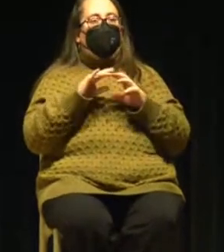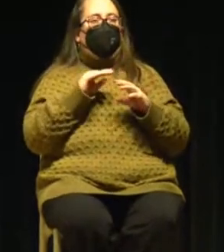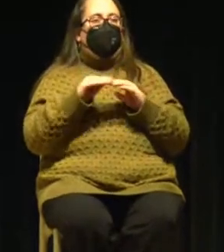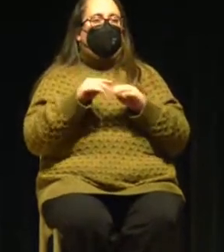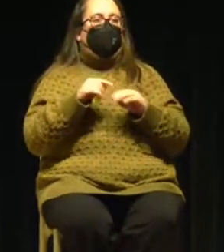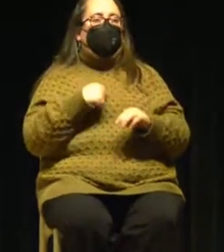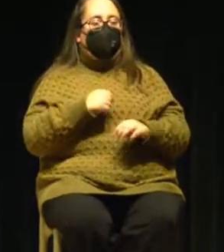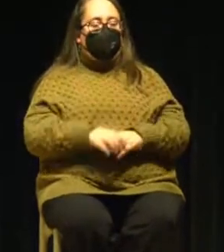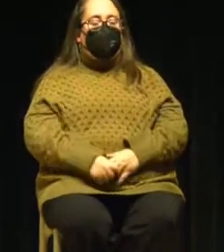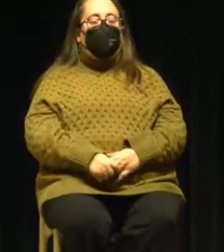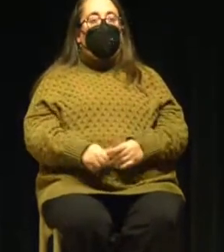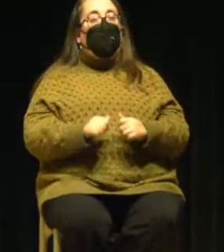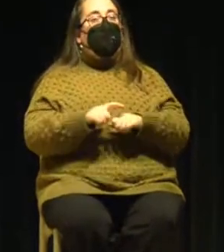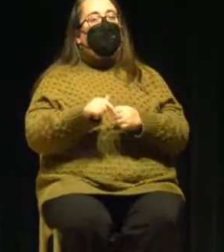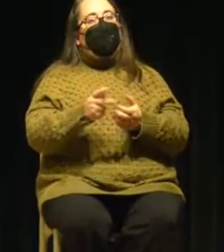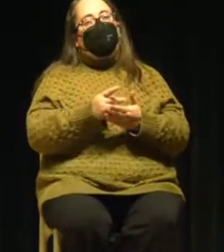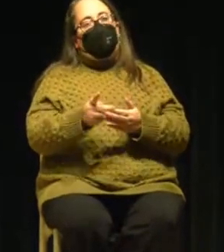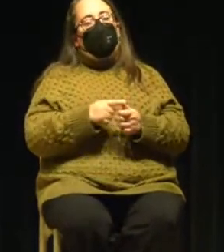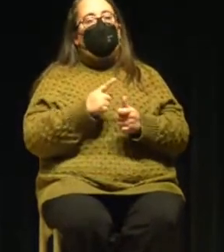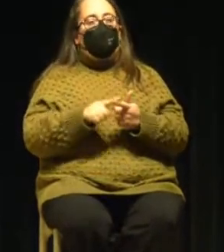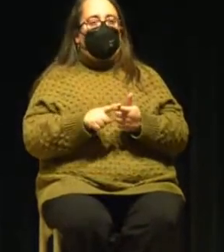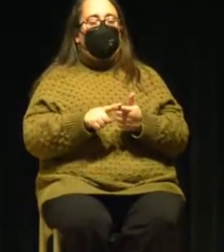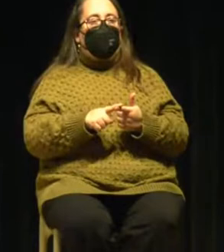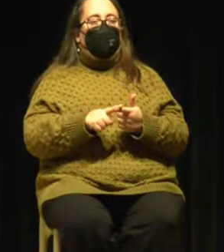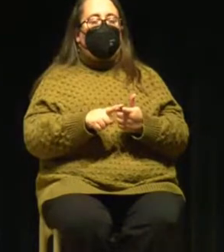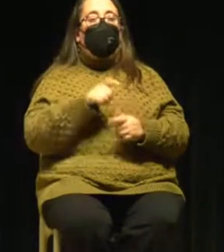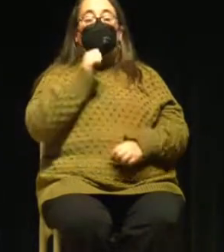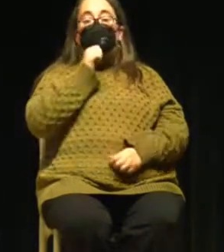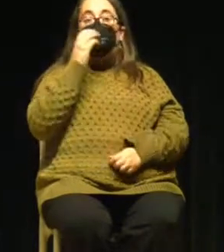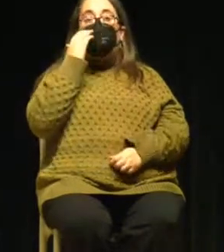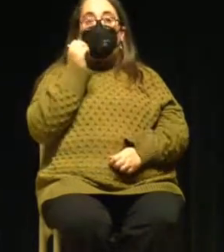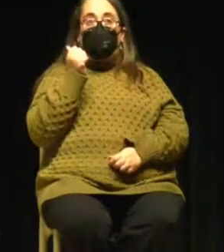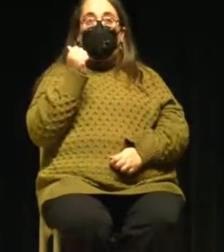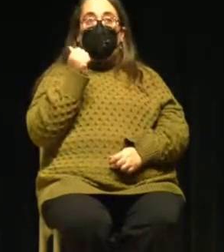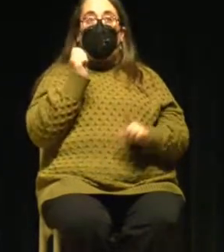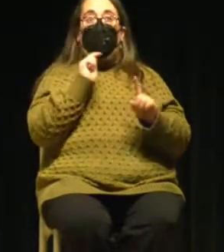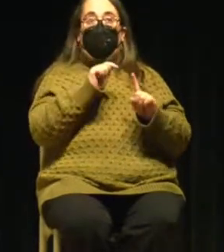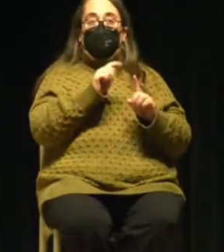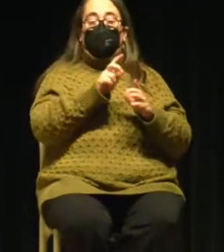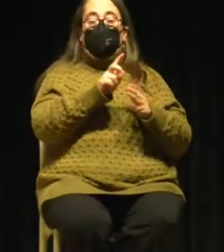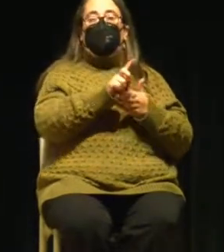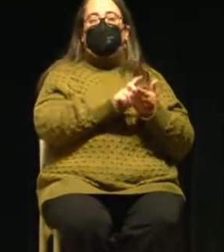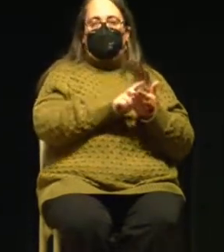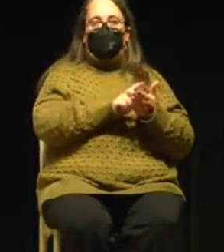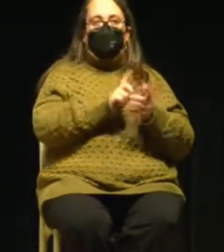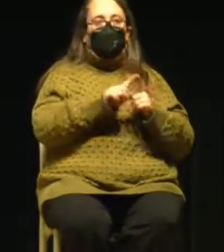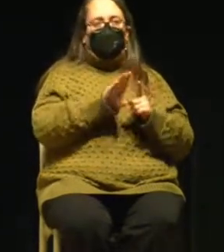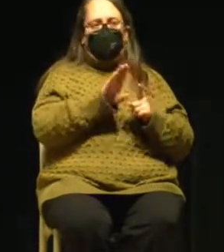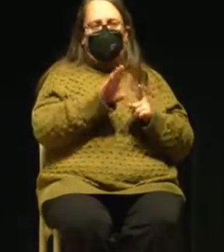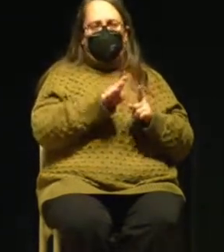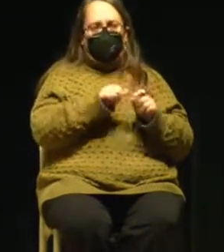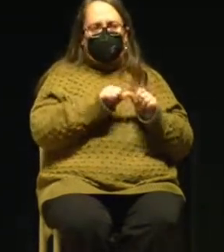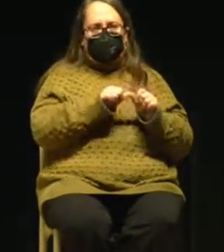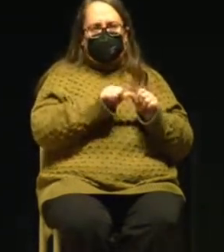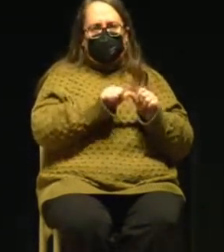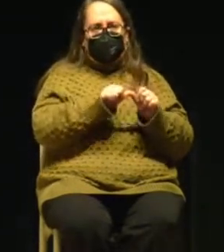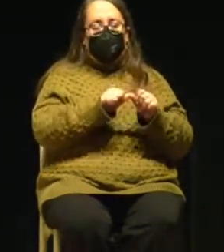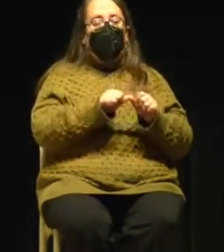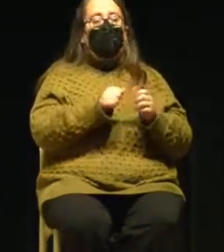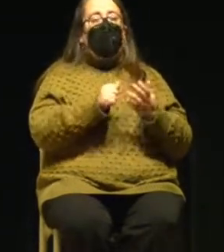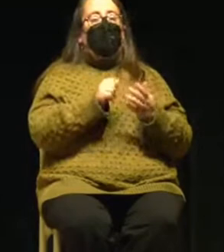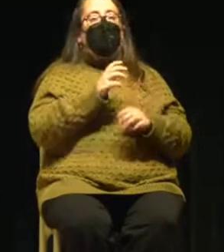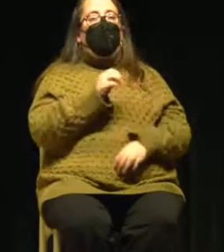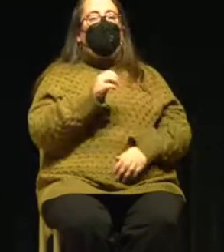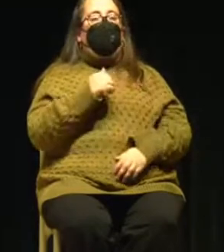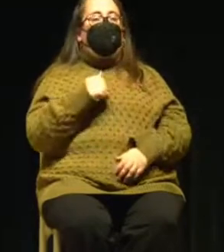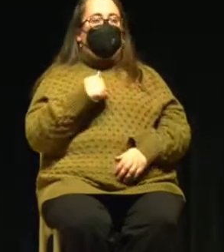me. And every time it failed, it wasn't because this thing was designed to never be sustainable mm-hmm. and lasting and